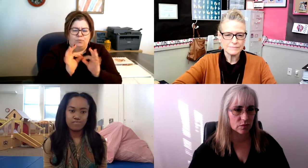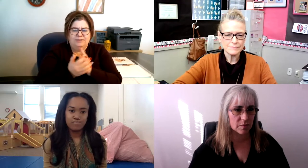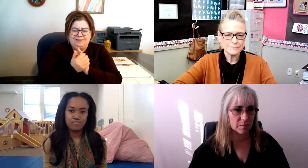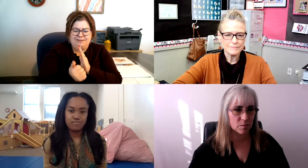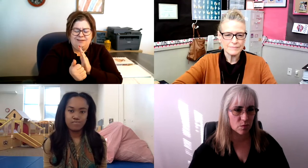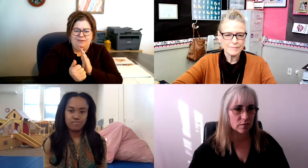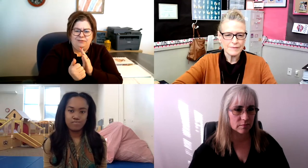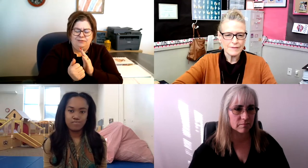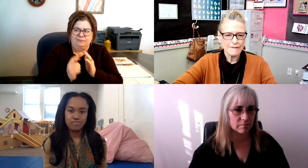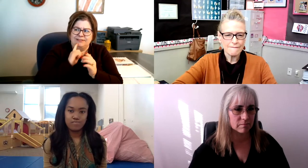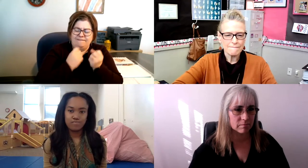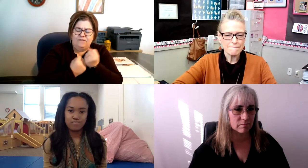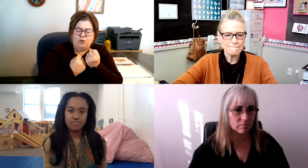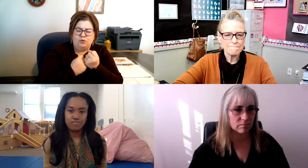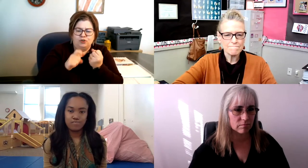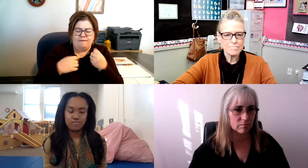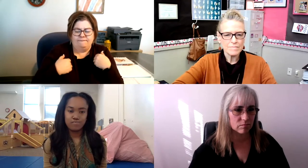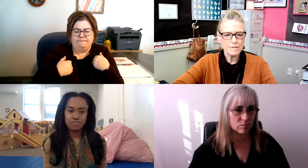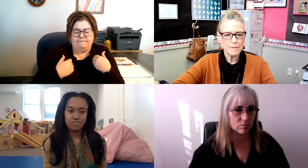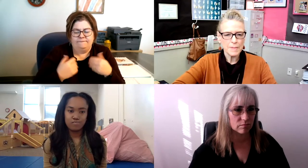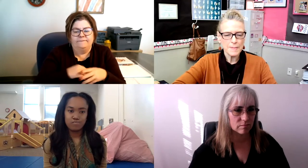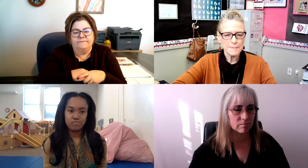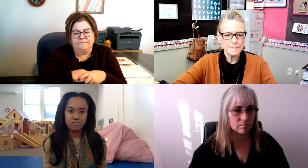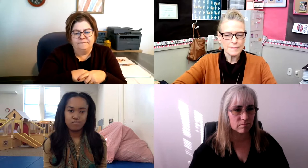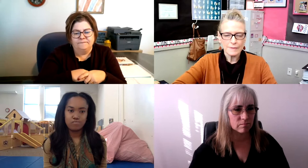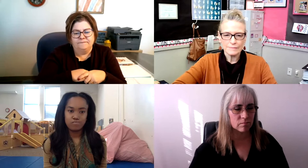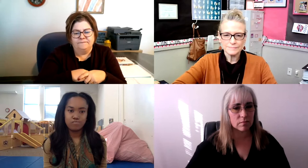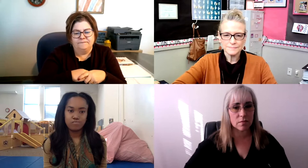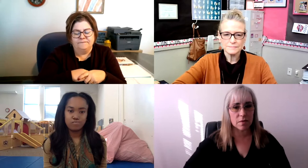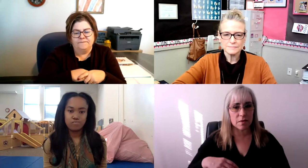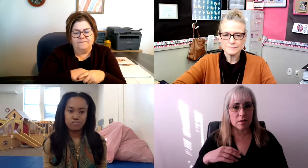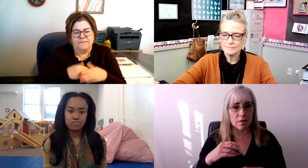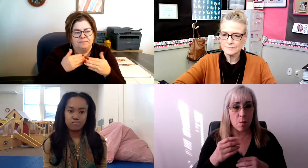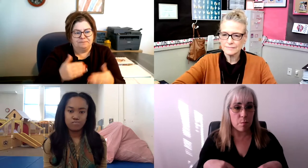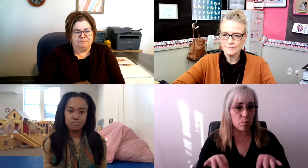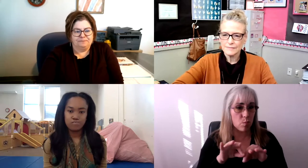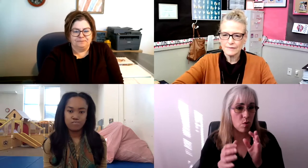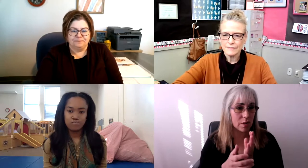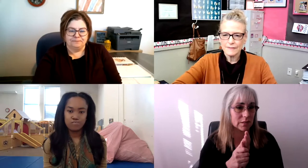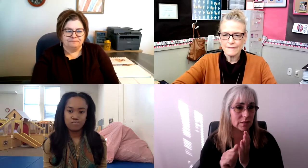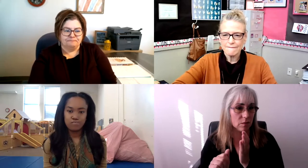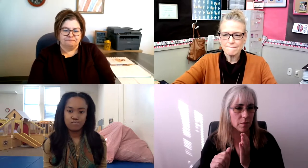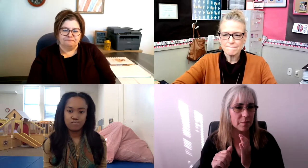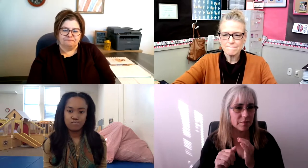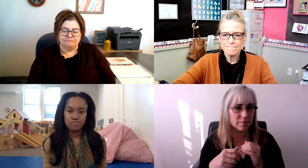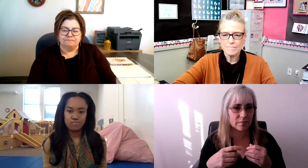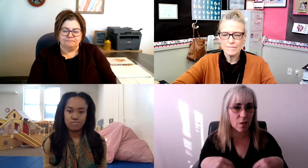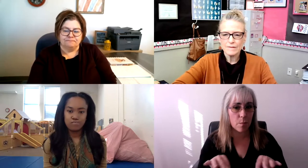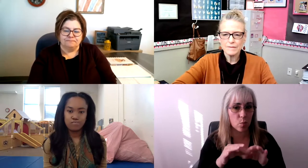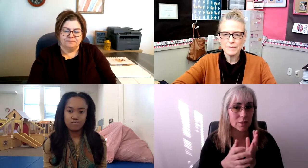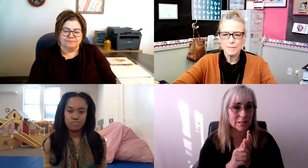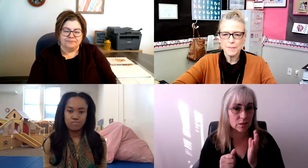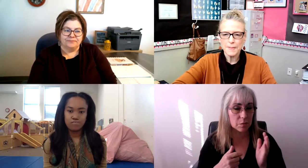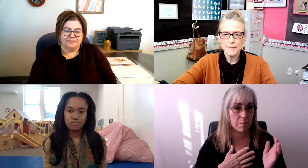you think is the most important skill that a coach should have? So the